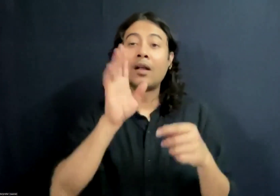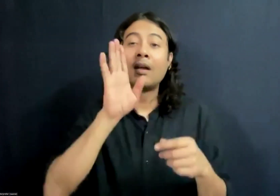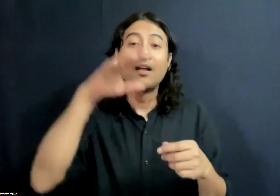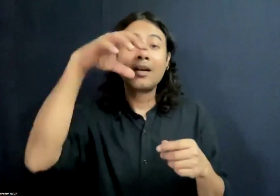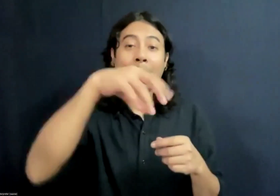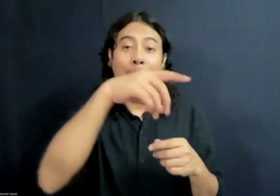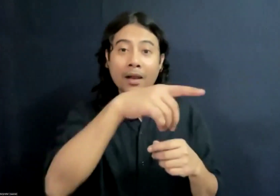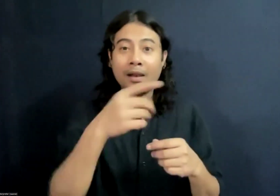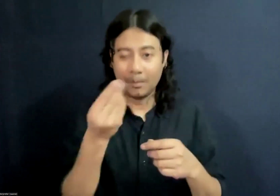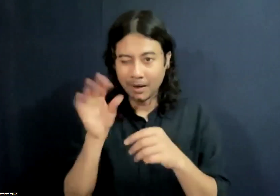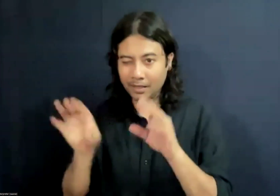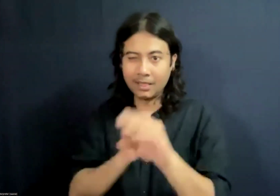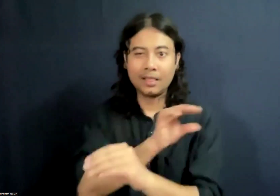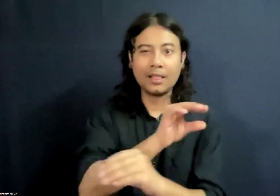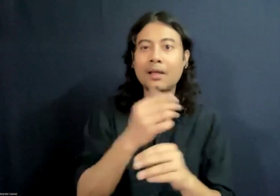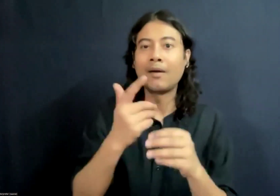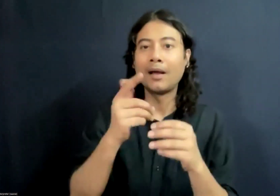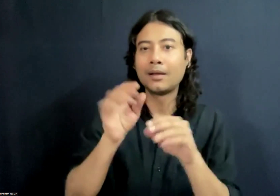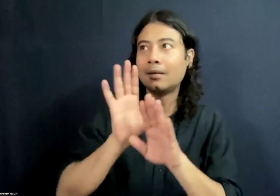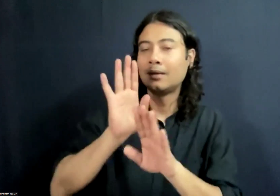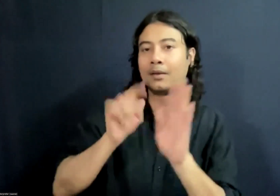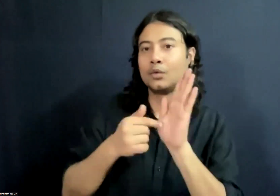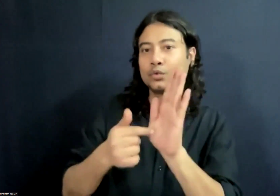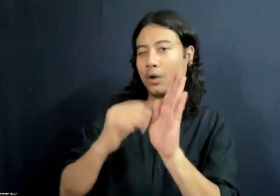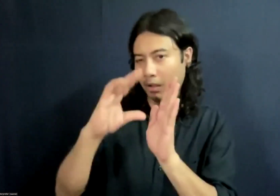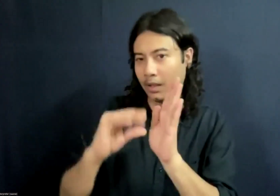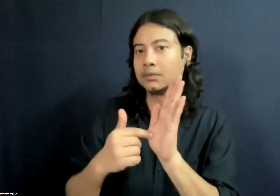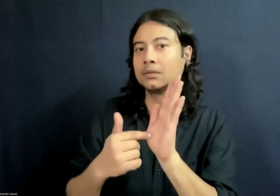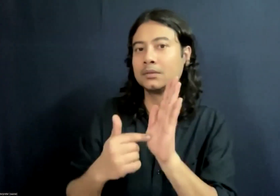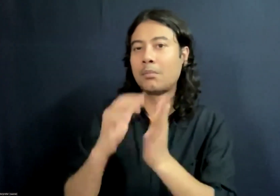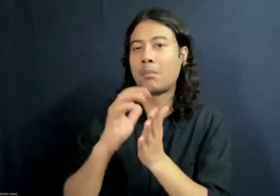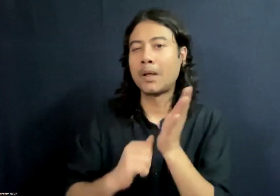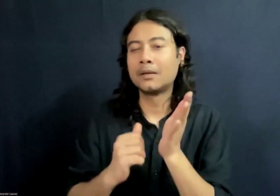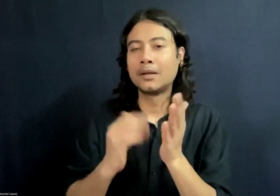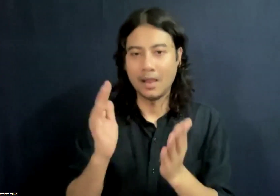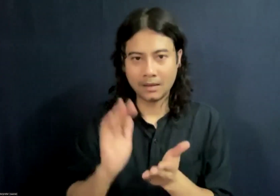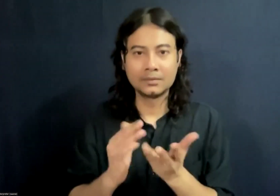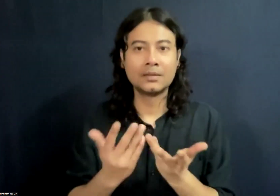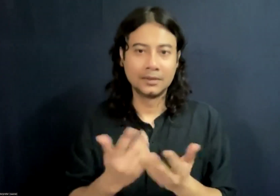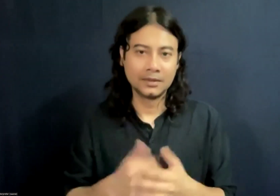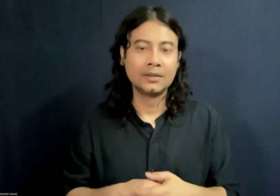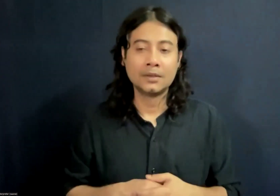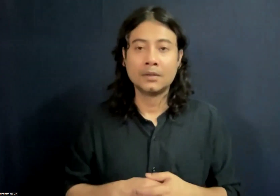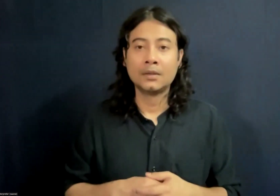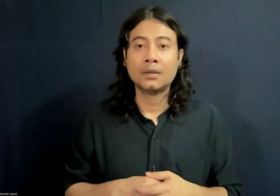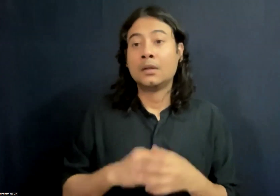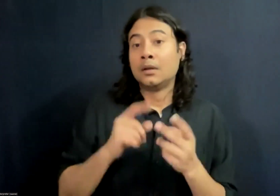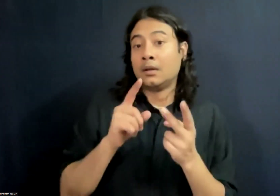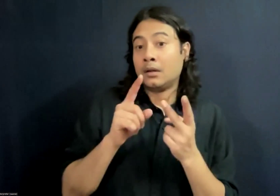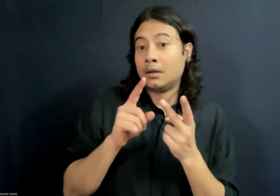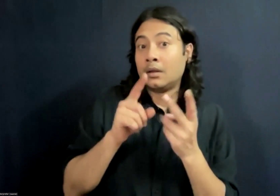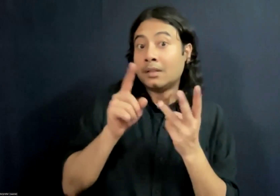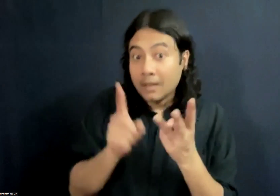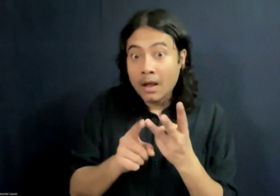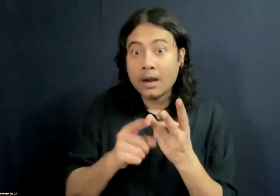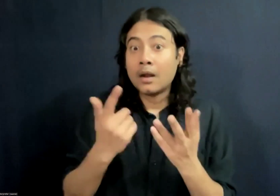Then we have this another category of people where they give money because in the next birth